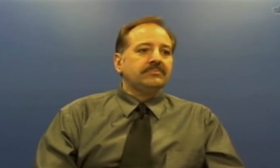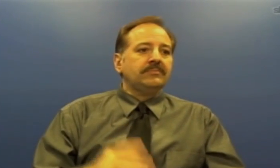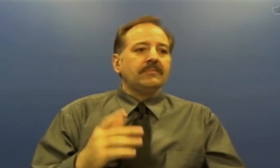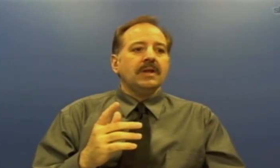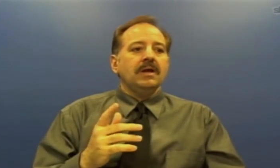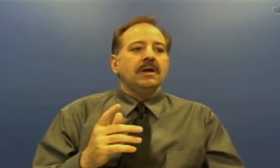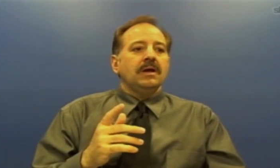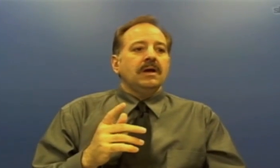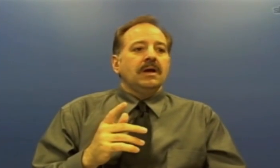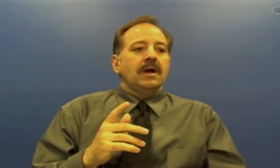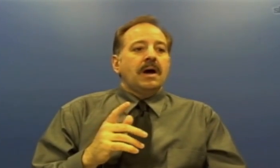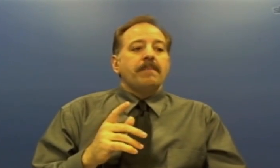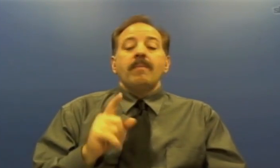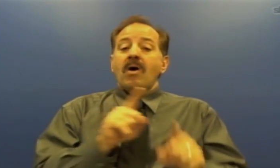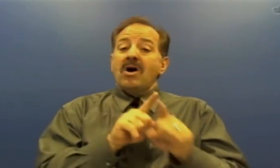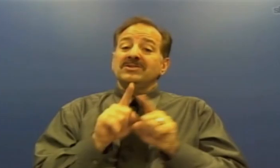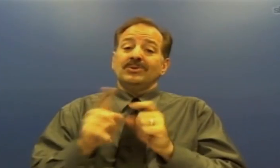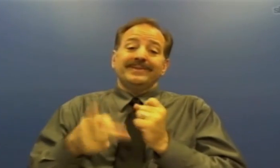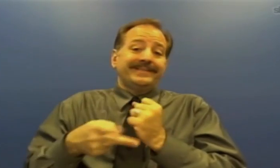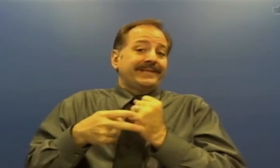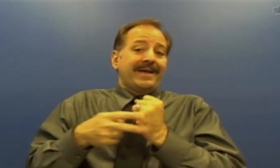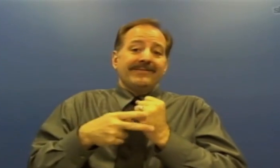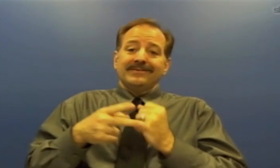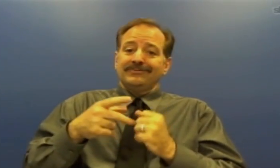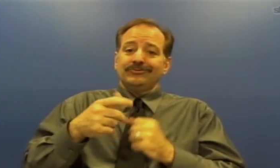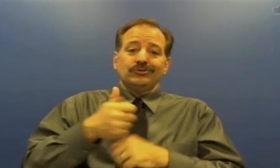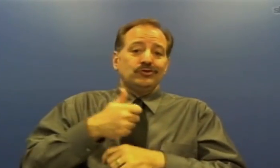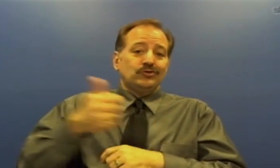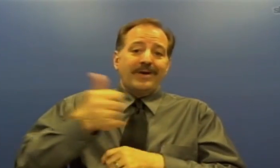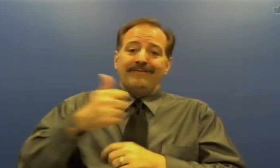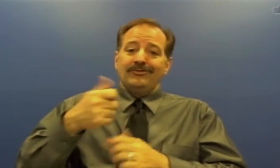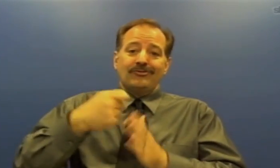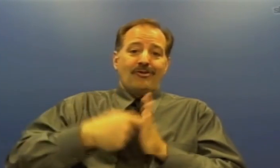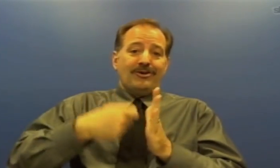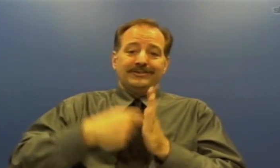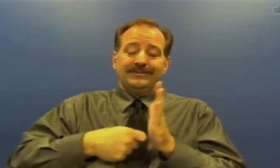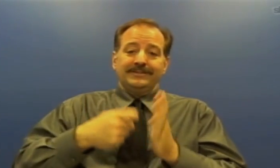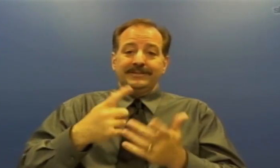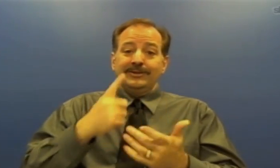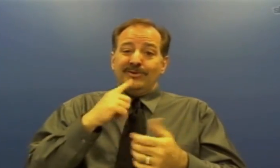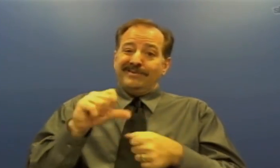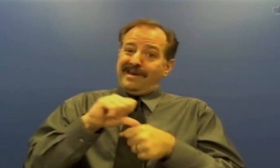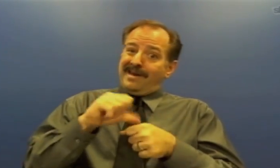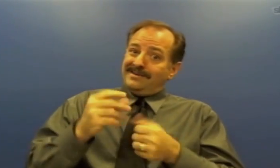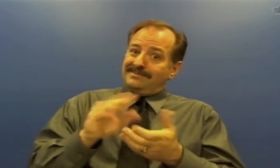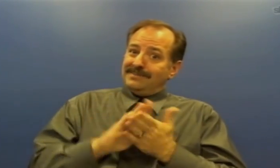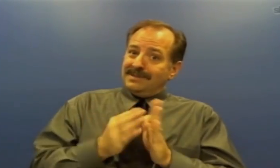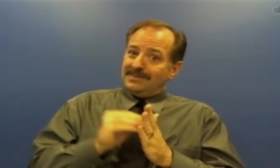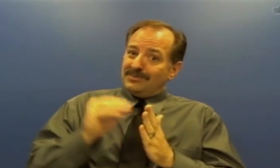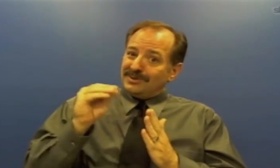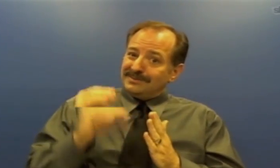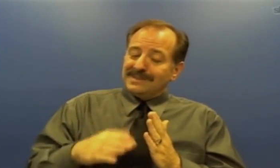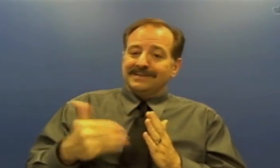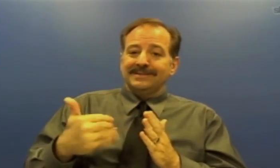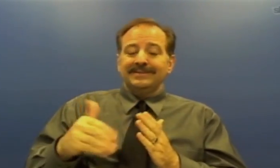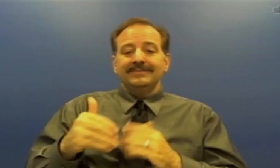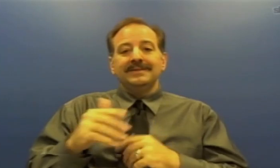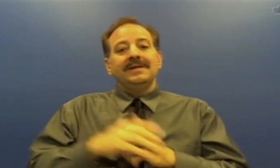these interpreting services. So that's another great advantage. It also saves on travel costs, and as we know, gas is